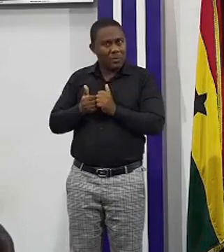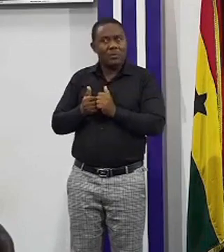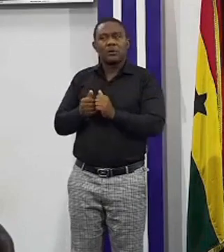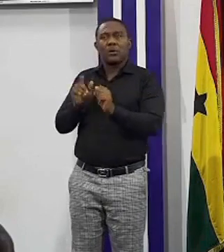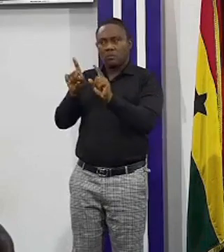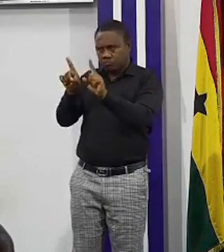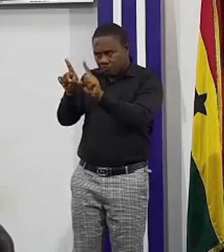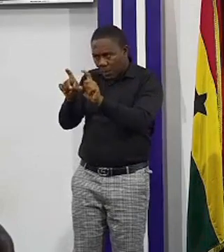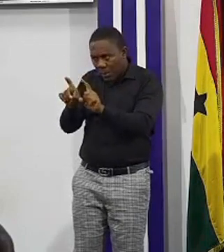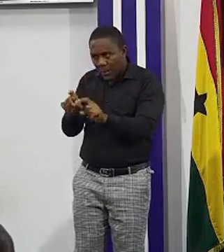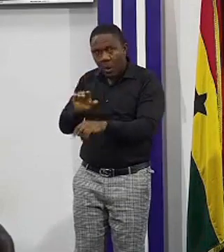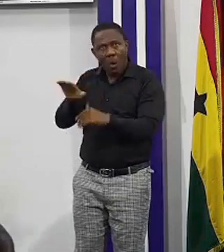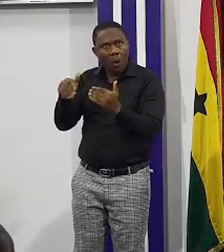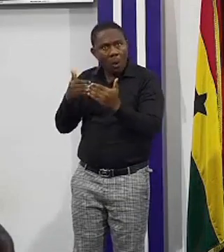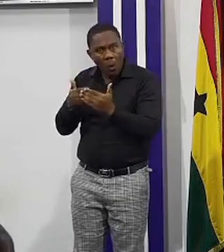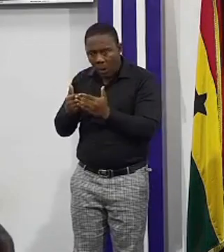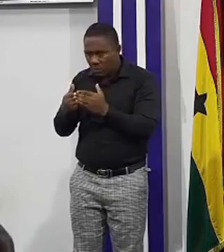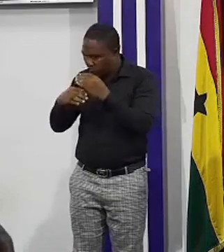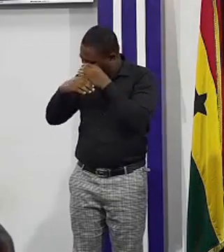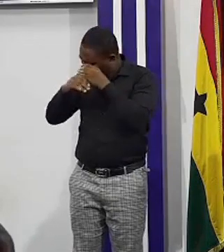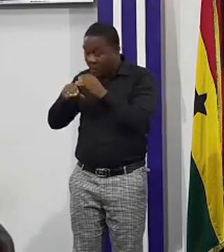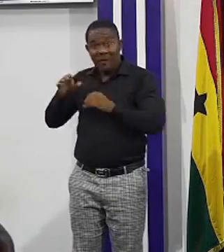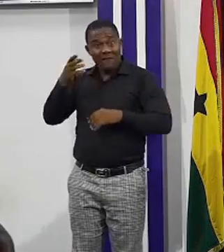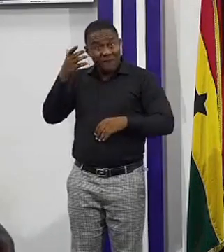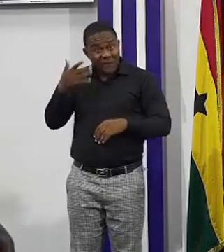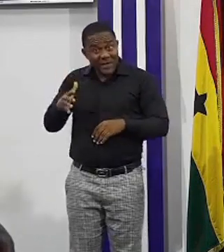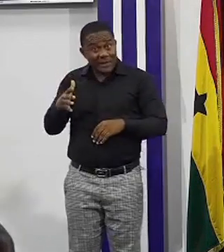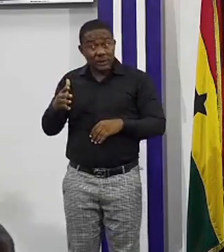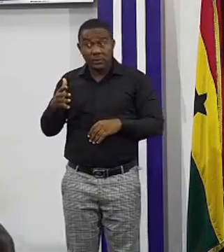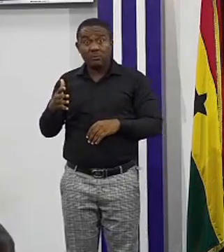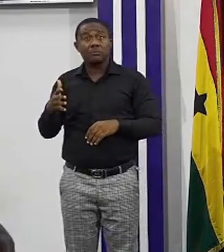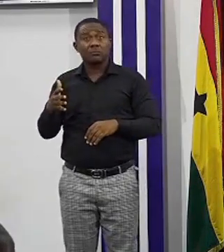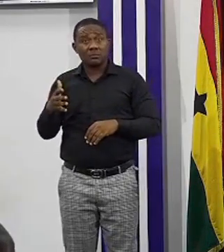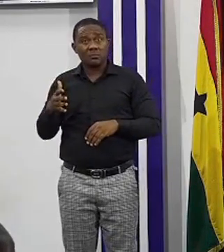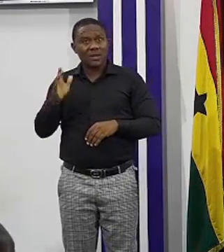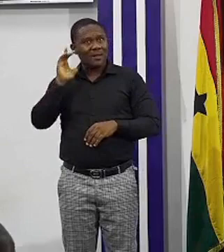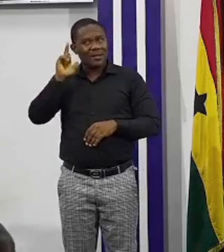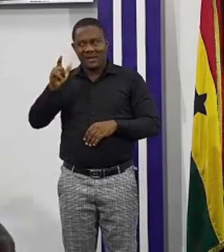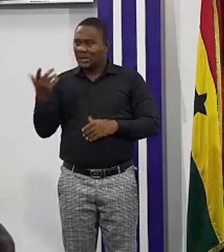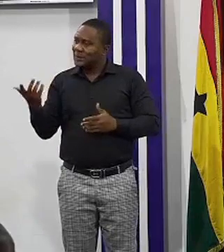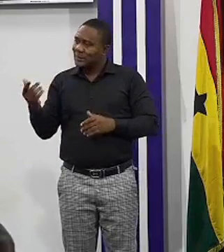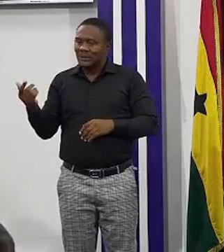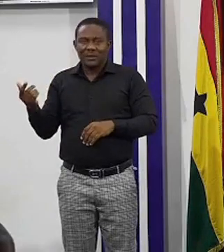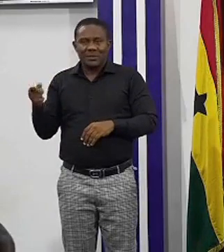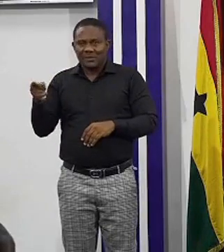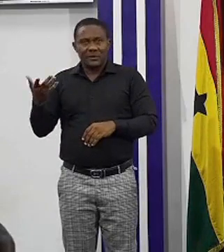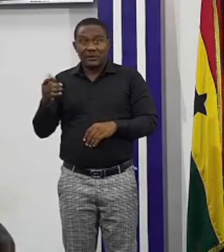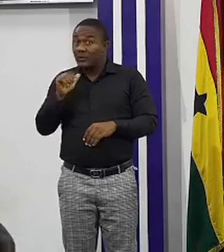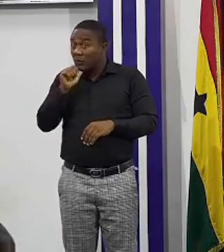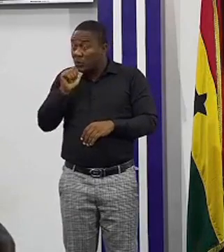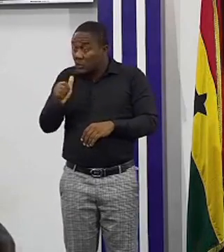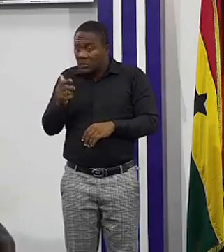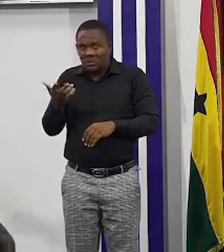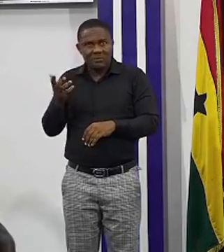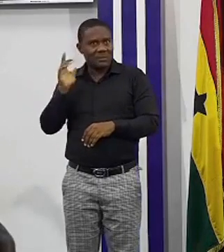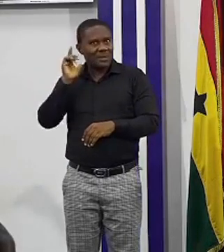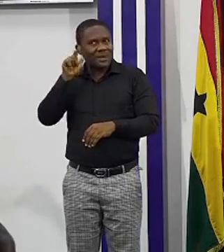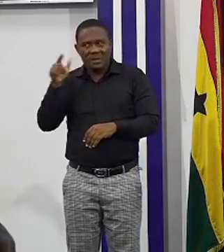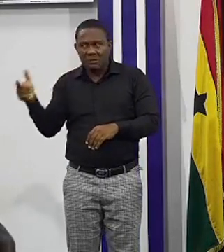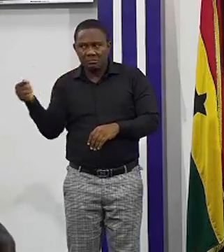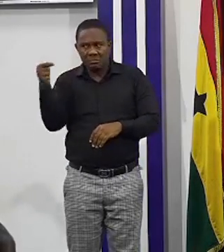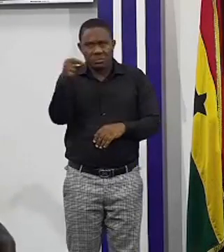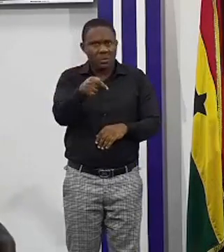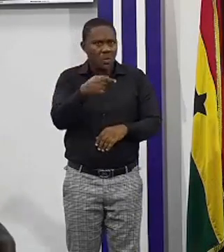supportive treatment, then they don't have to fall sick and come and look for hospital beds and ventilators. So in other